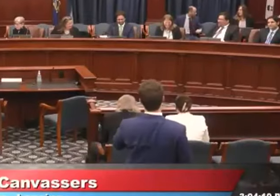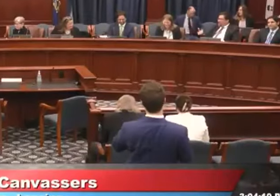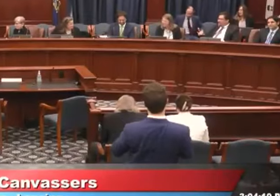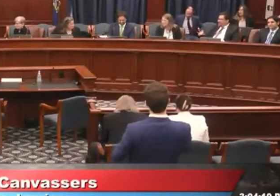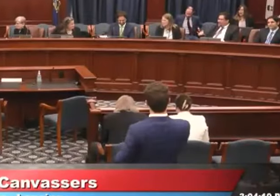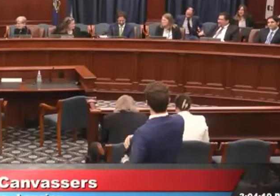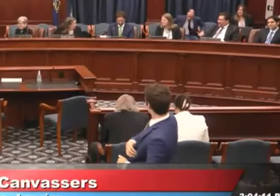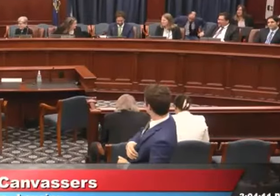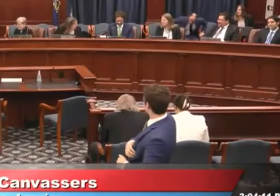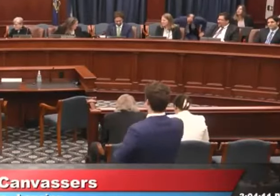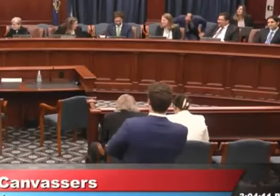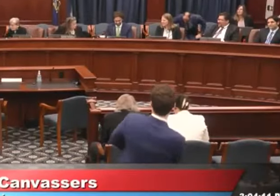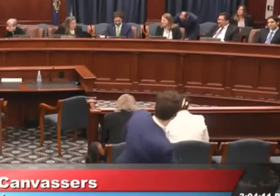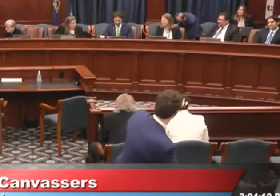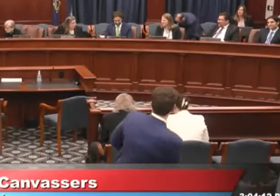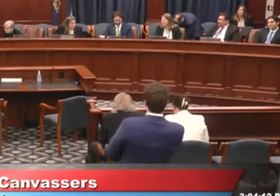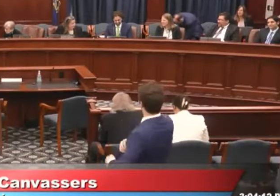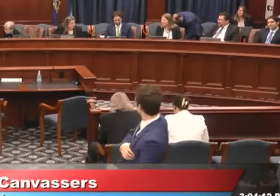To come.